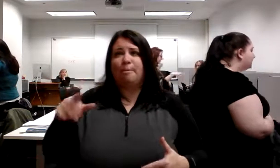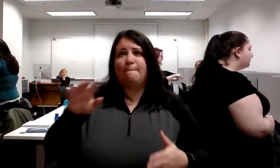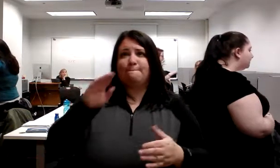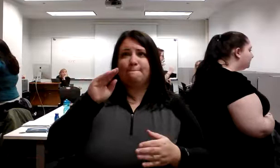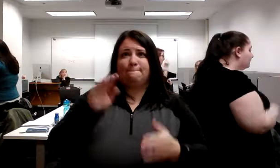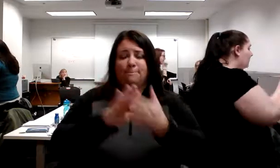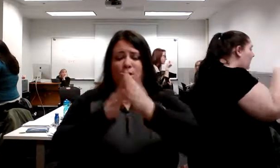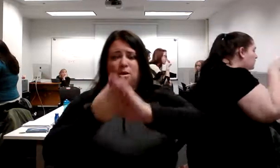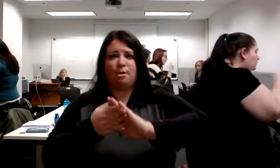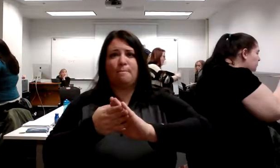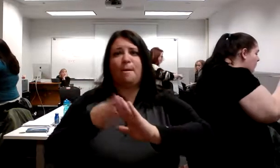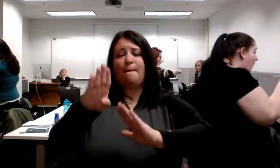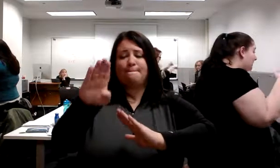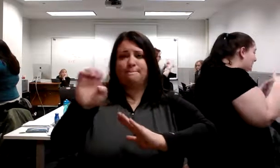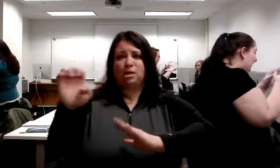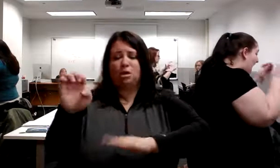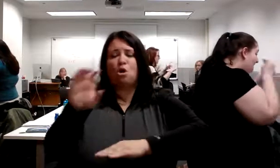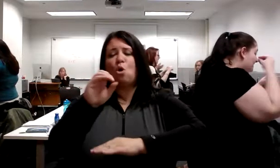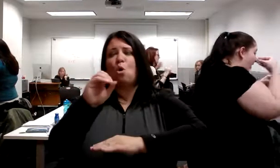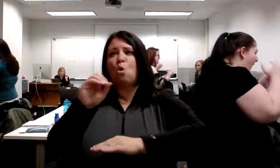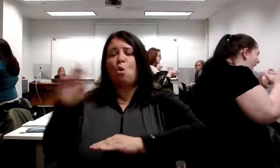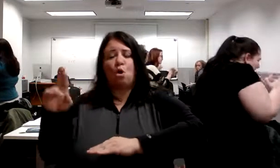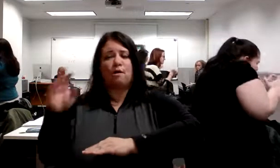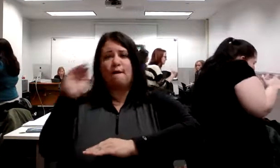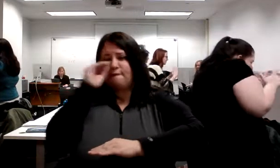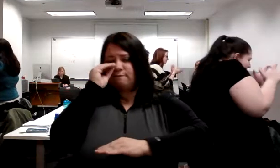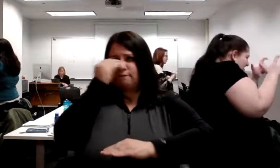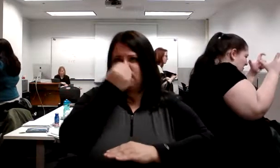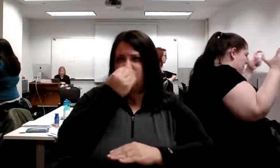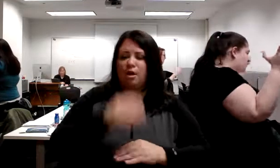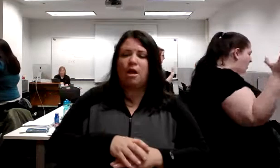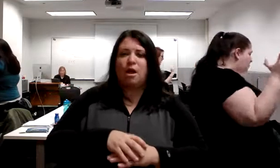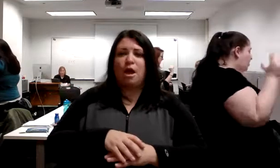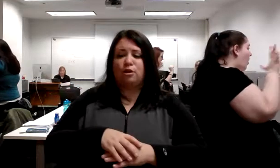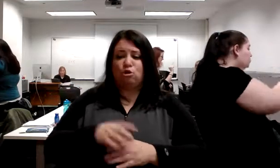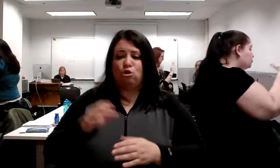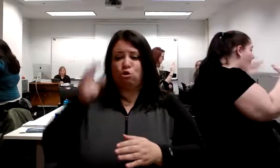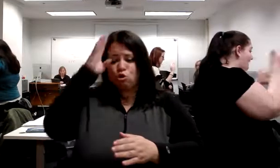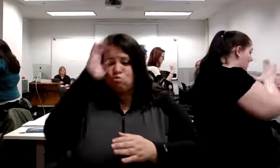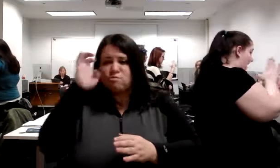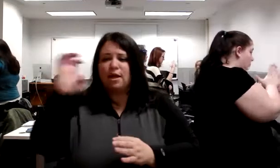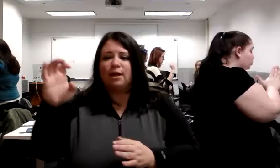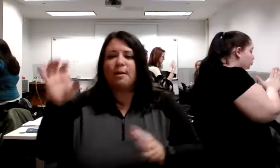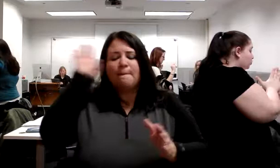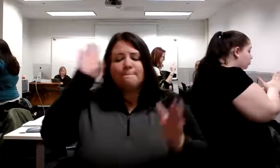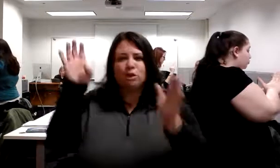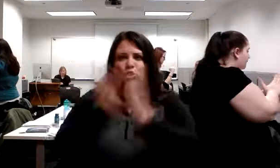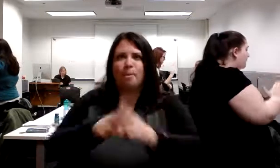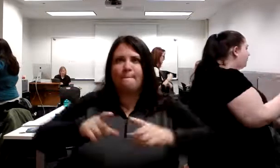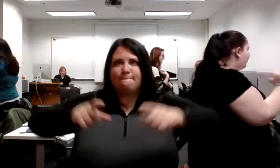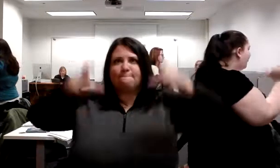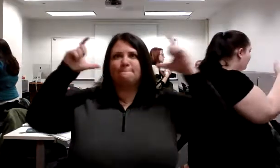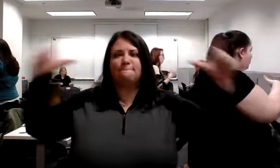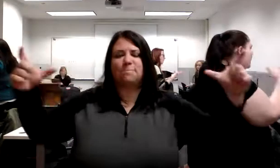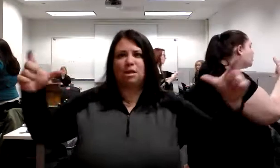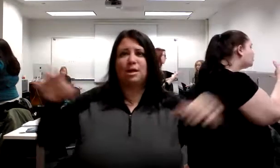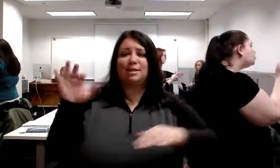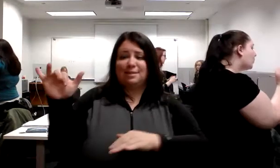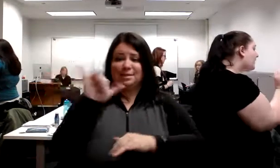it so big that it becomes abstract on your paper. Okay? I'll show you some examples. We take a flower.